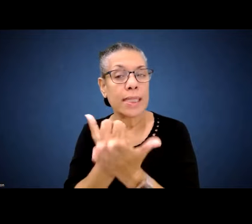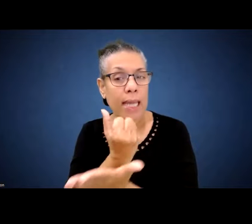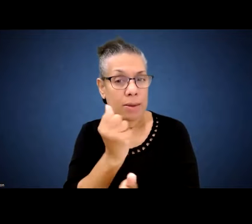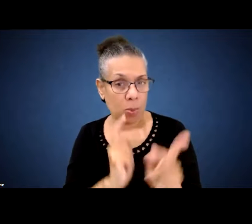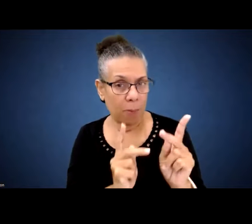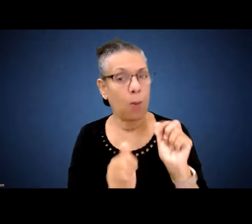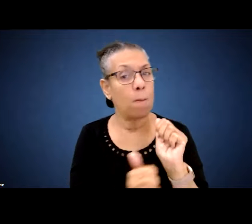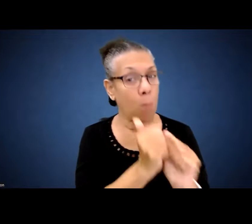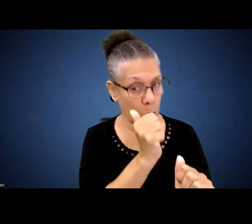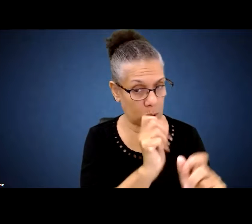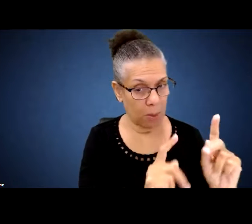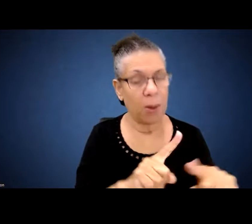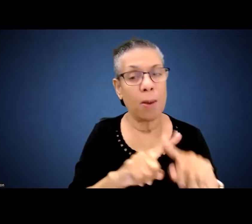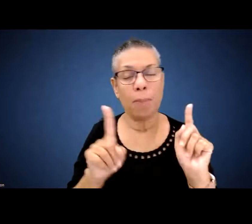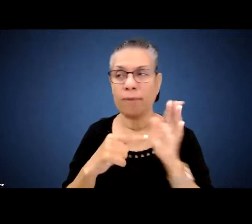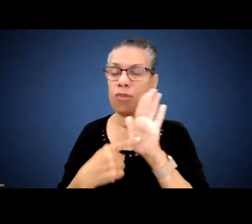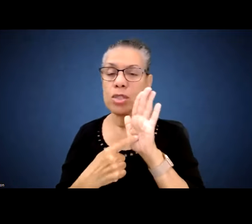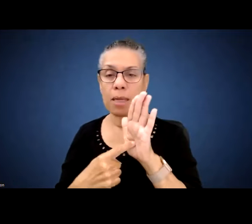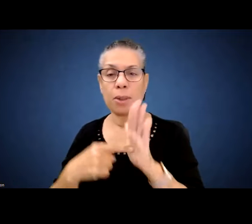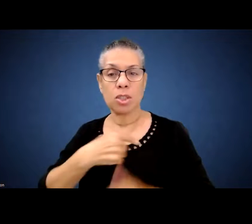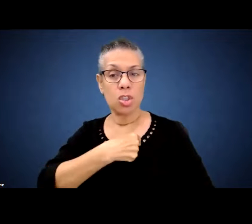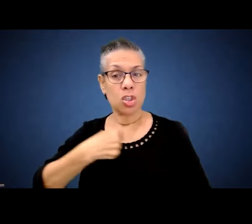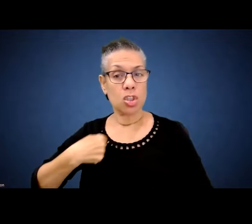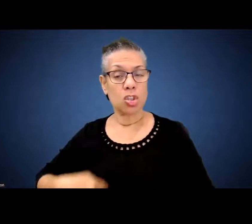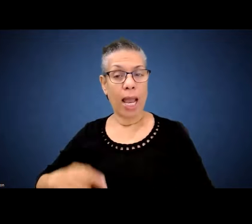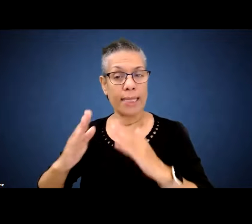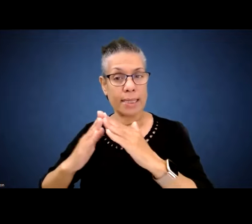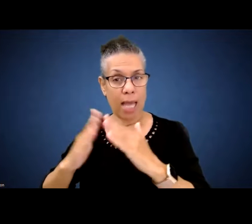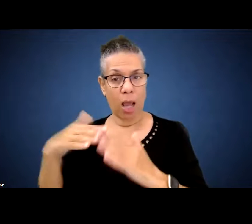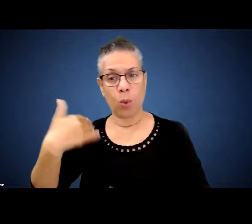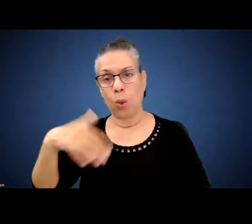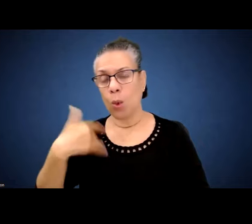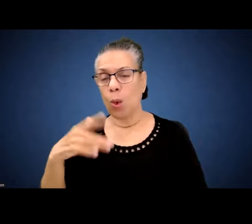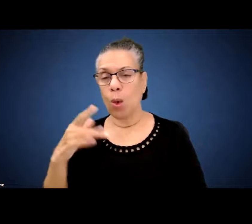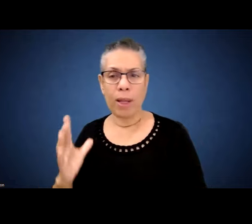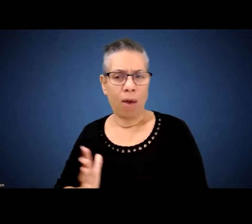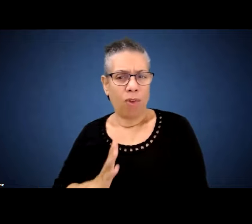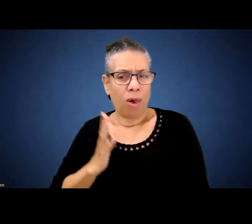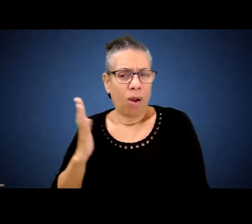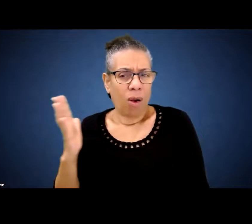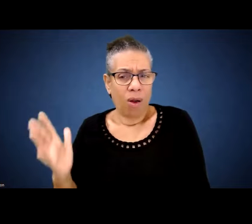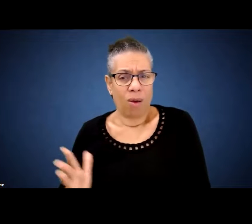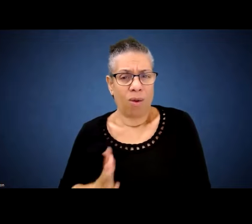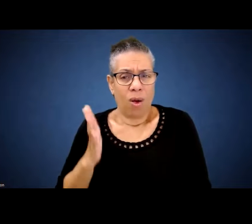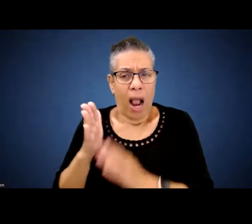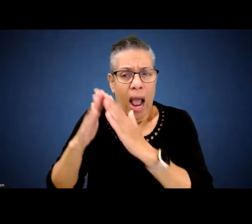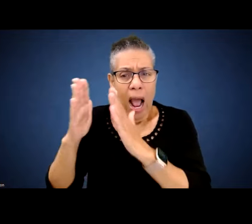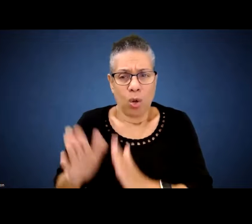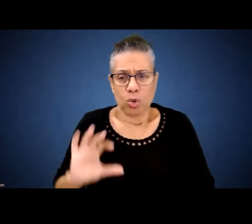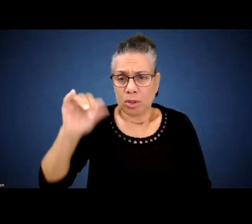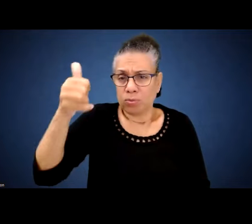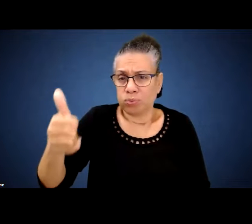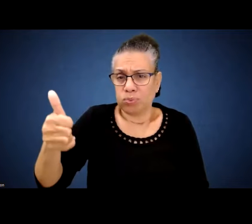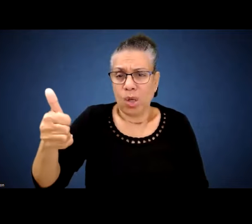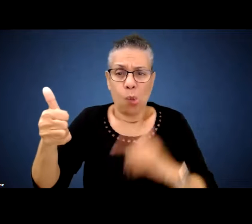think there are, for instance, in Chinatown, we have extremely luxury housing right next to